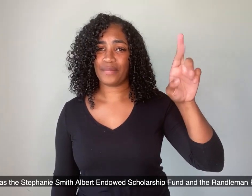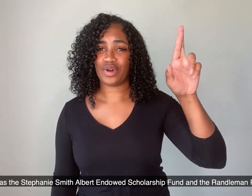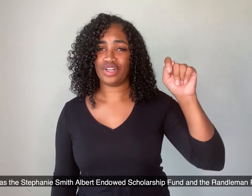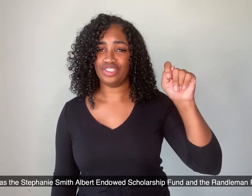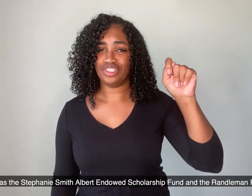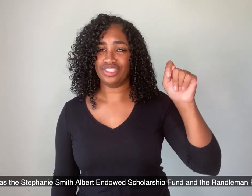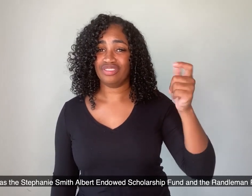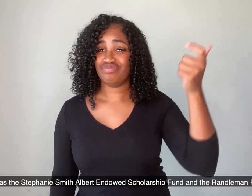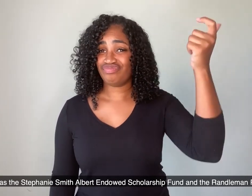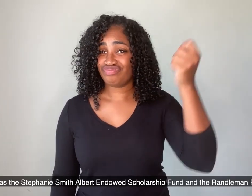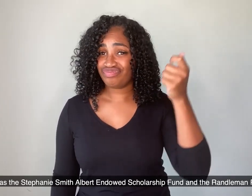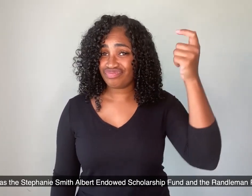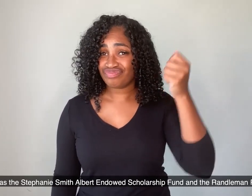the Randleman Program